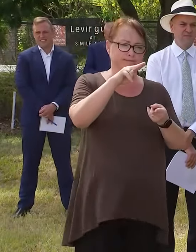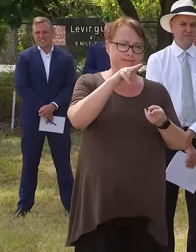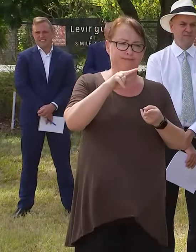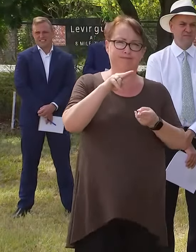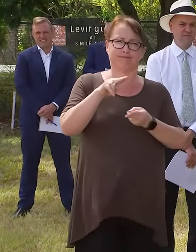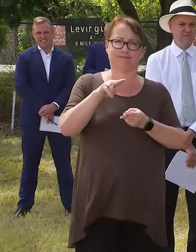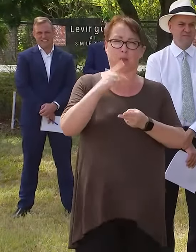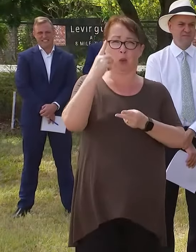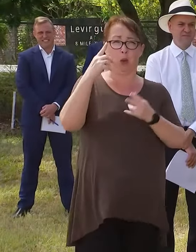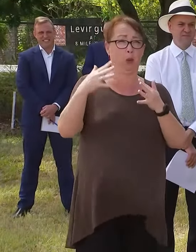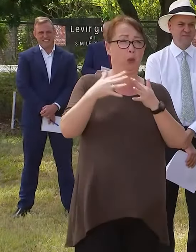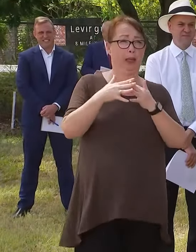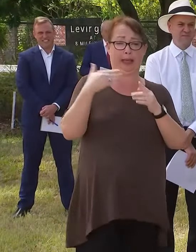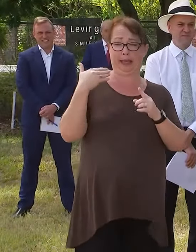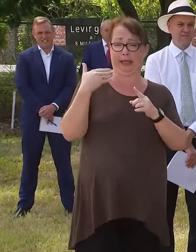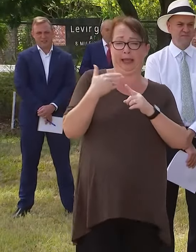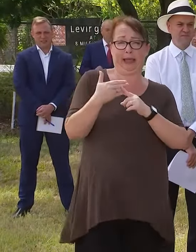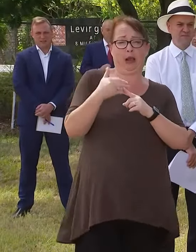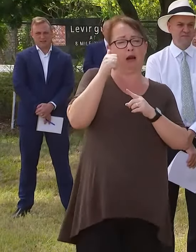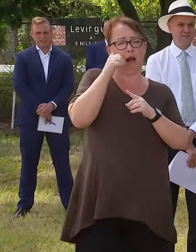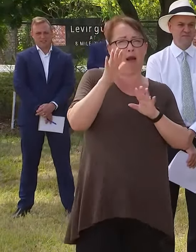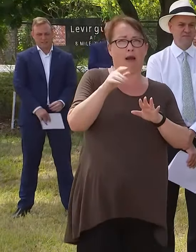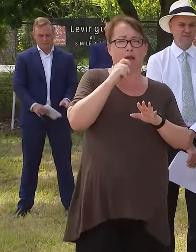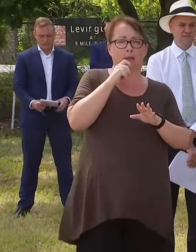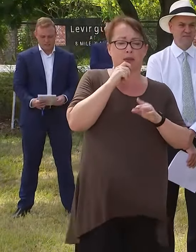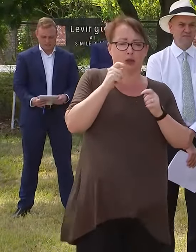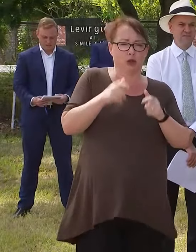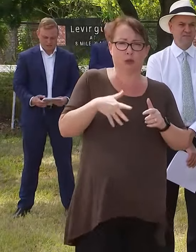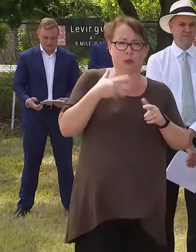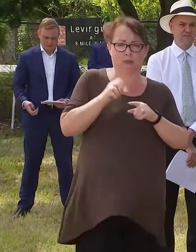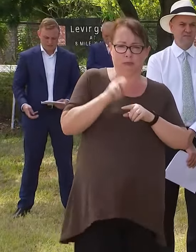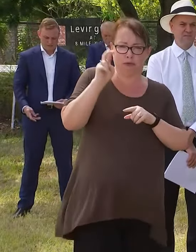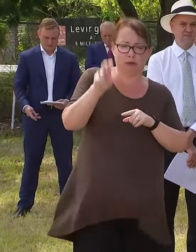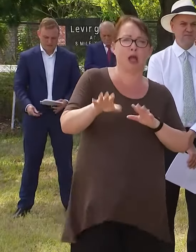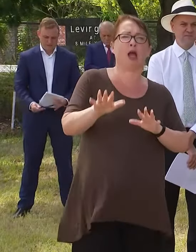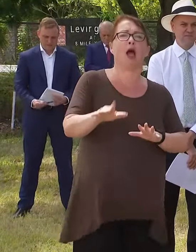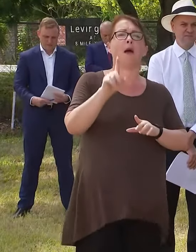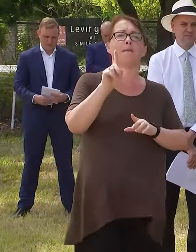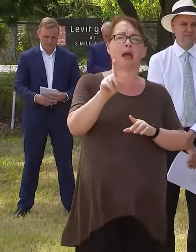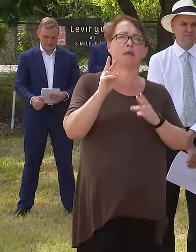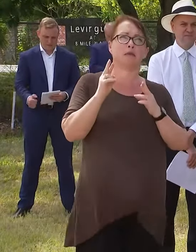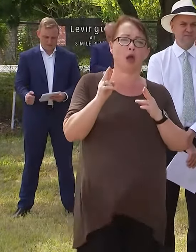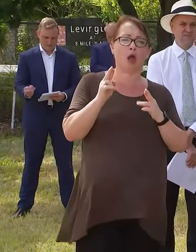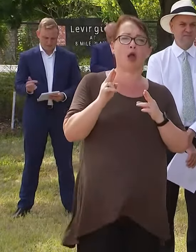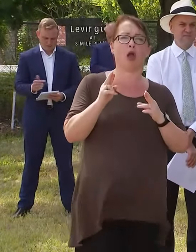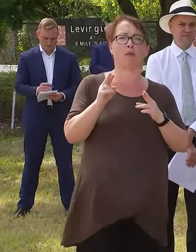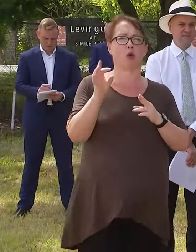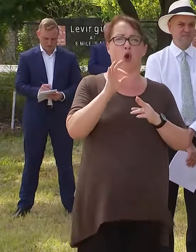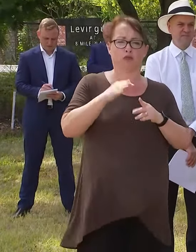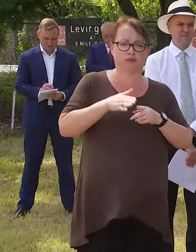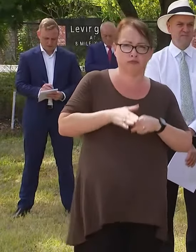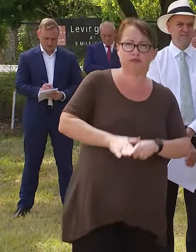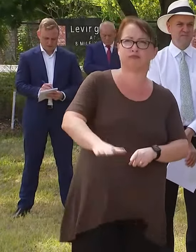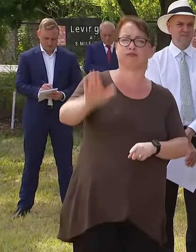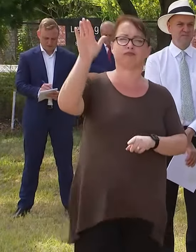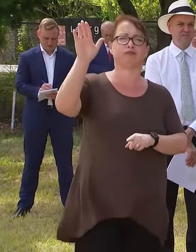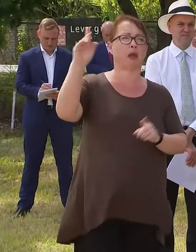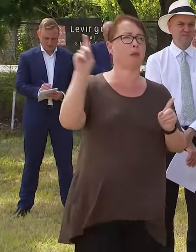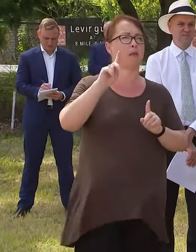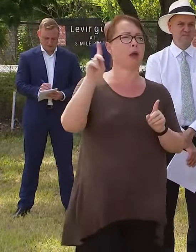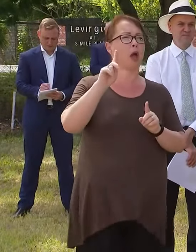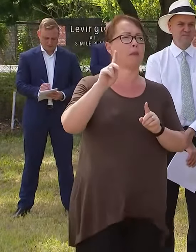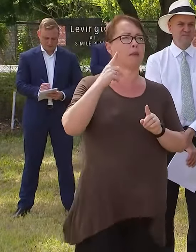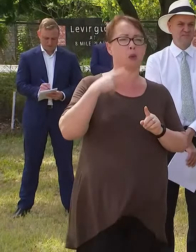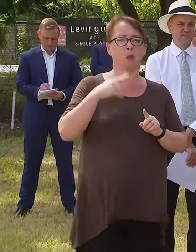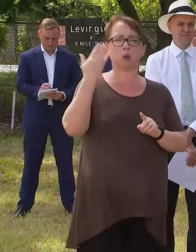1 week of school, I know it's still early, cross fingers, but we're not seeing a big surge at this stage as far as school